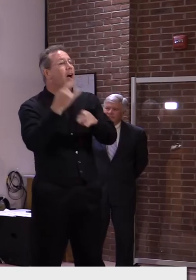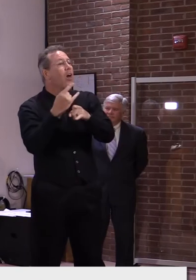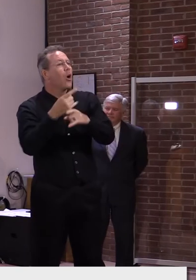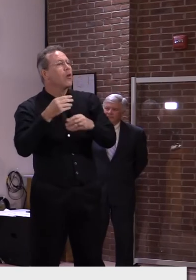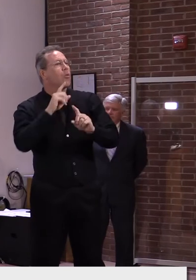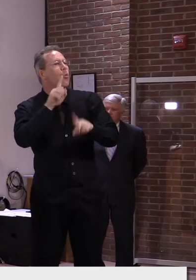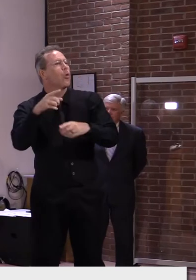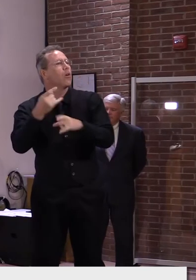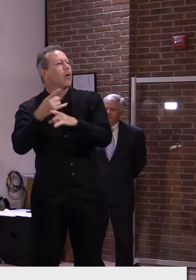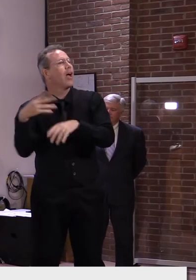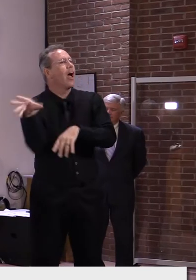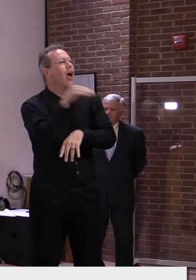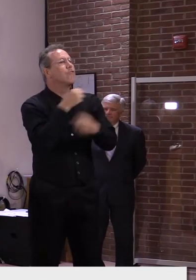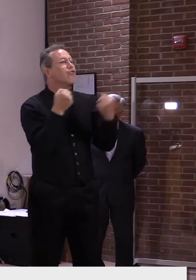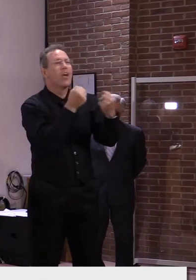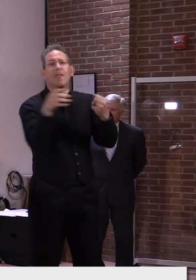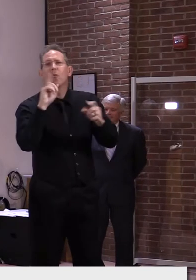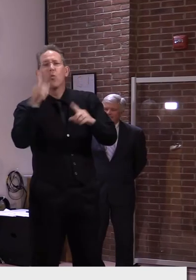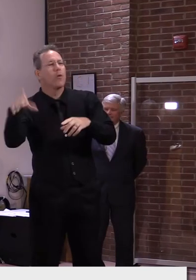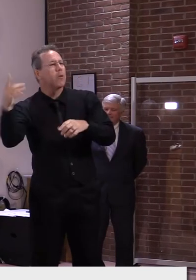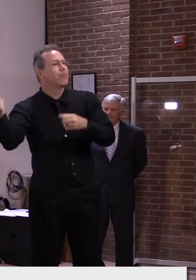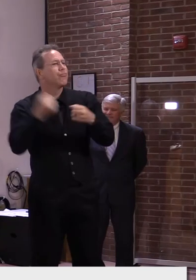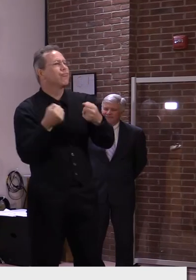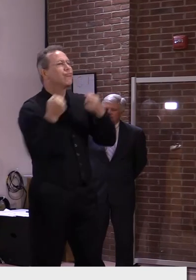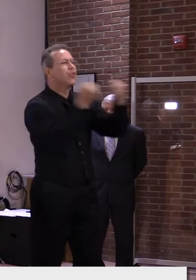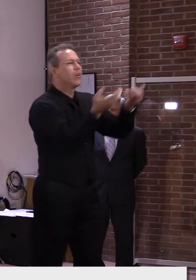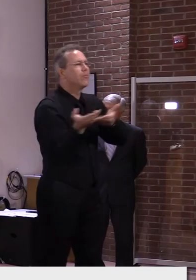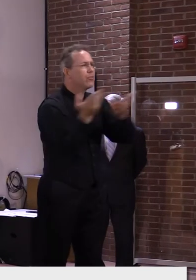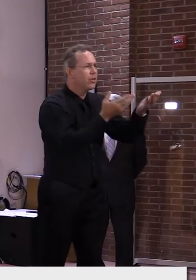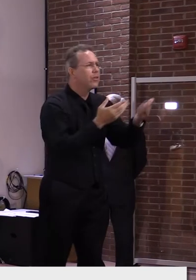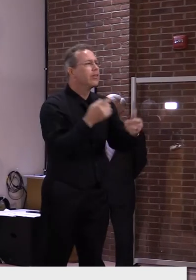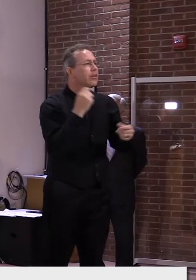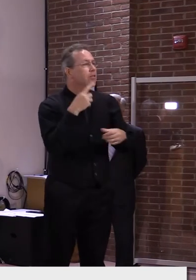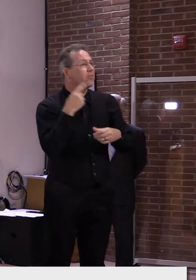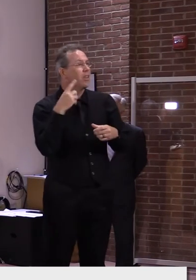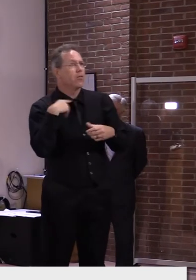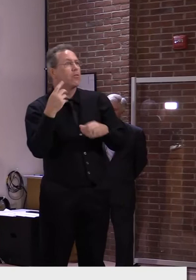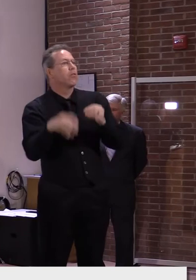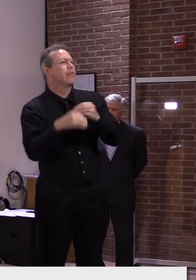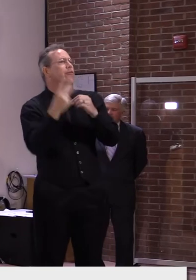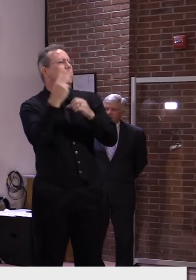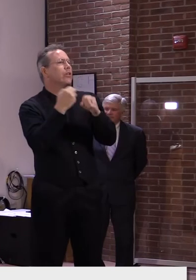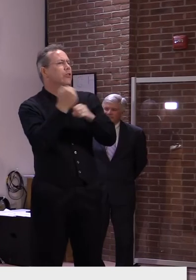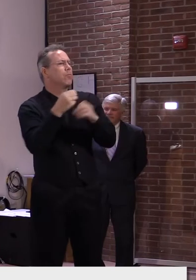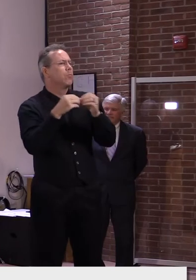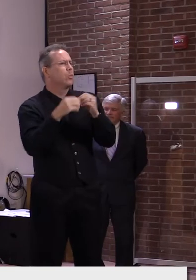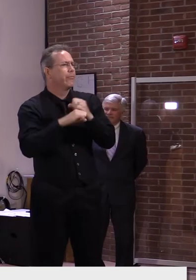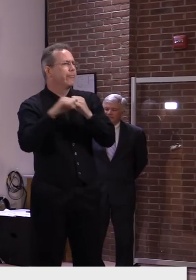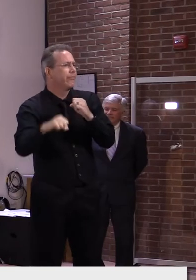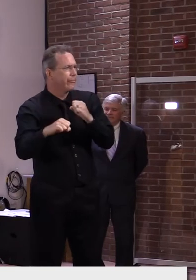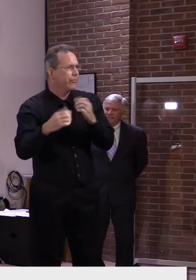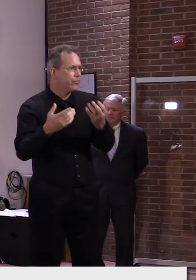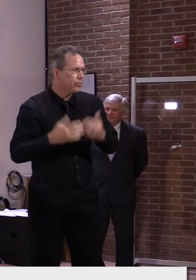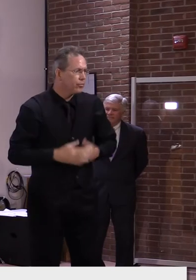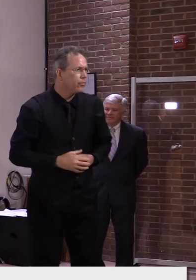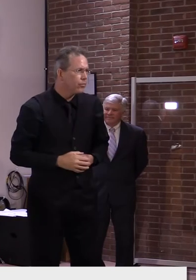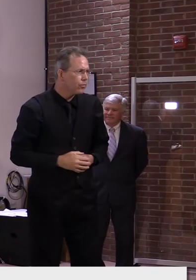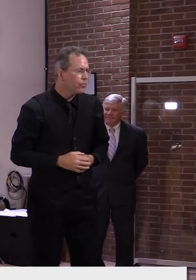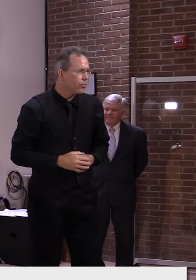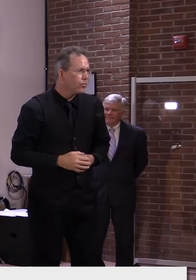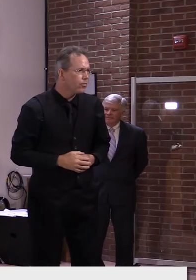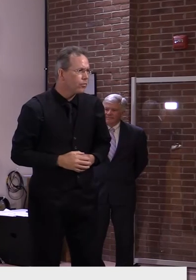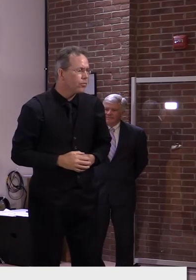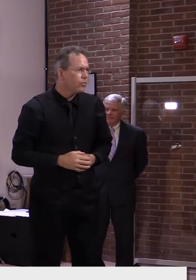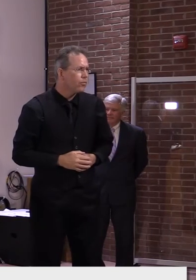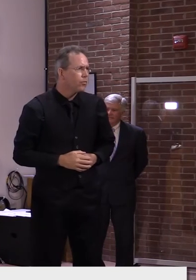A reader pointed out or suggested that there's a clause in the contract for the U.S. government to purchase the vaccines that specifically prevents